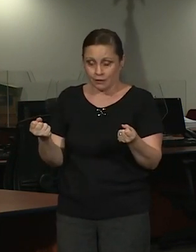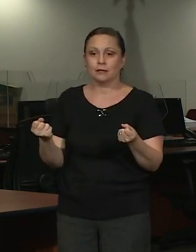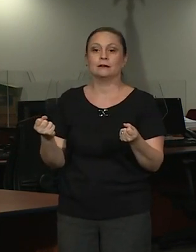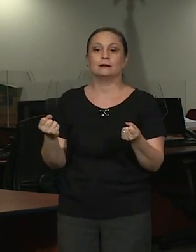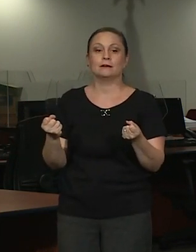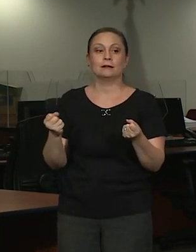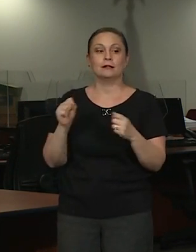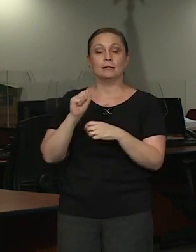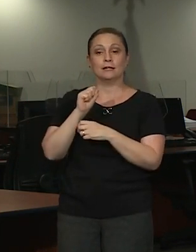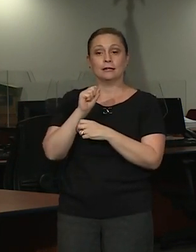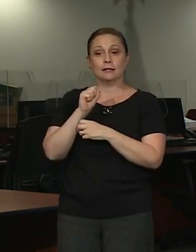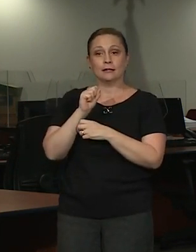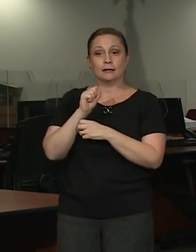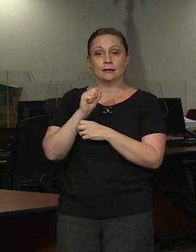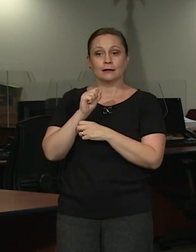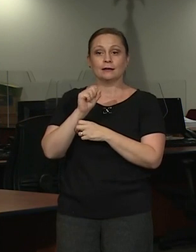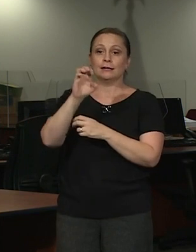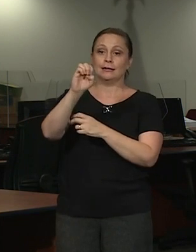go to the